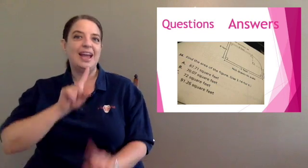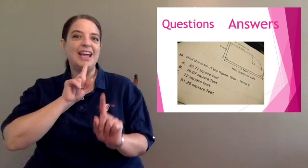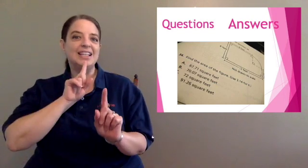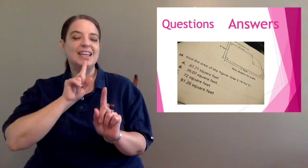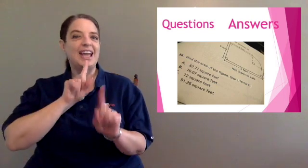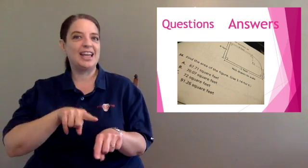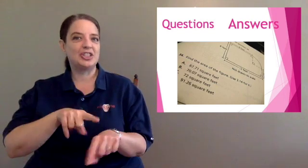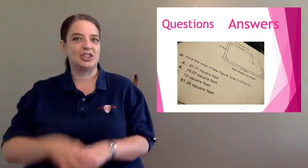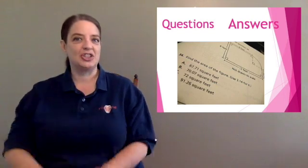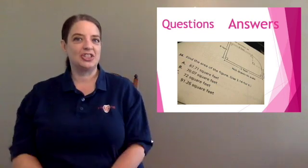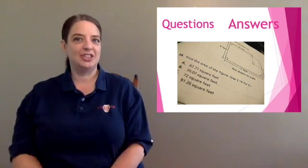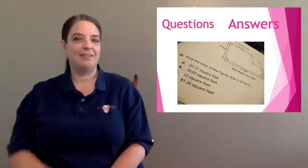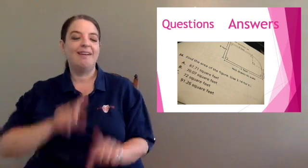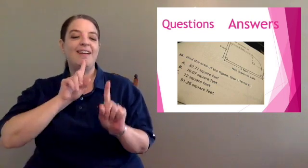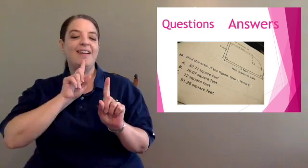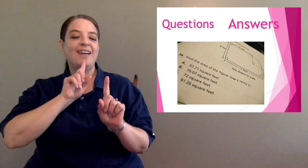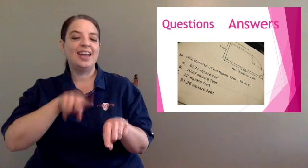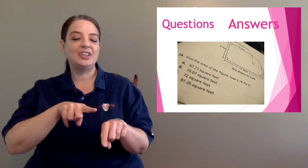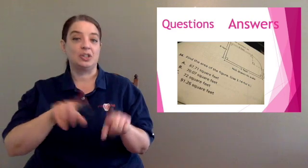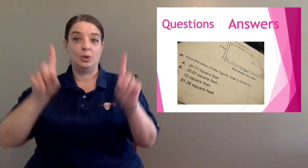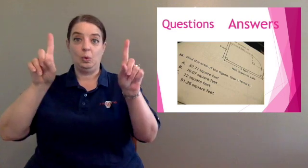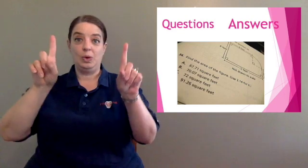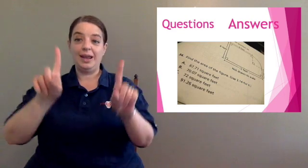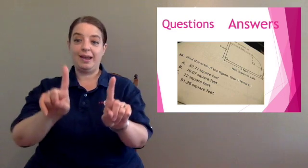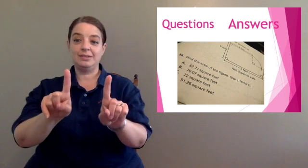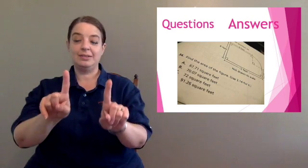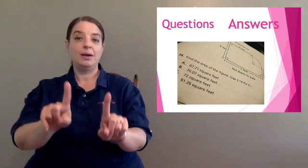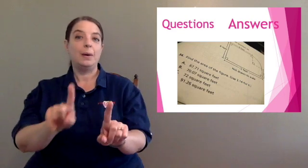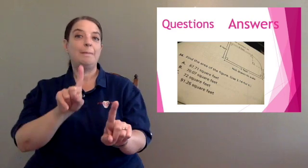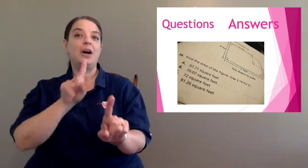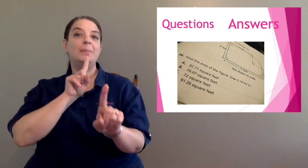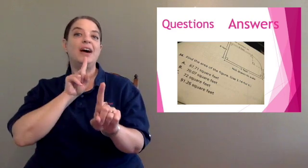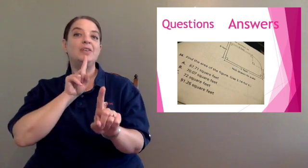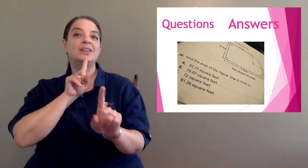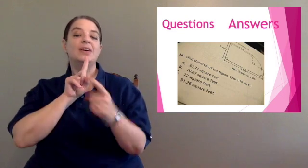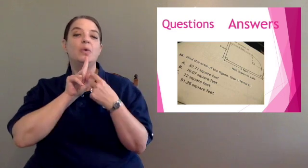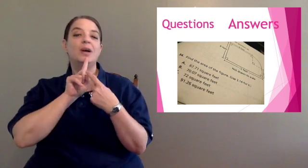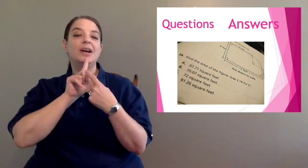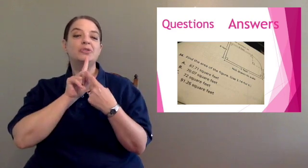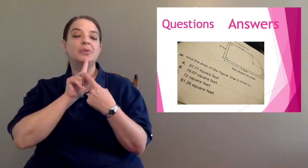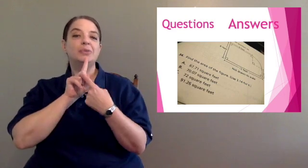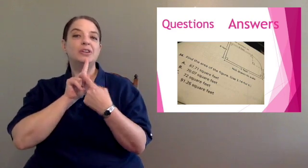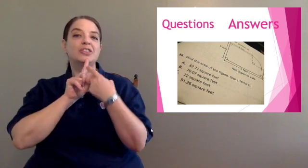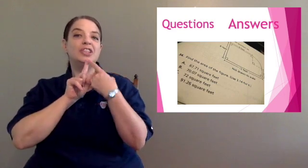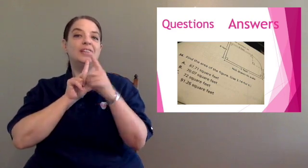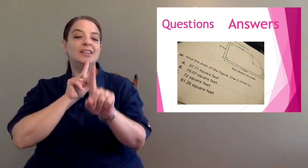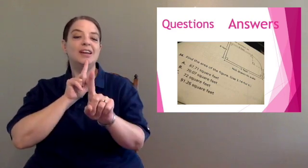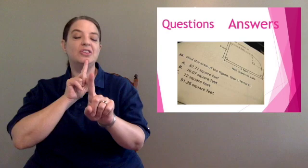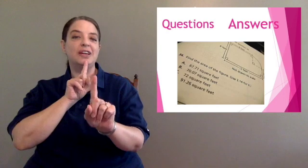and answers. Answer. One hand's palm out. One comes from your chin and the other's out in front